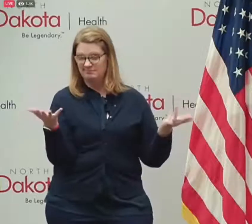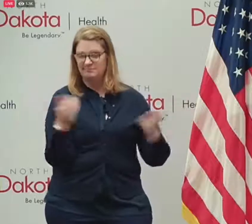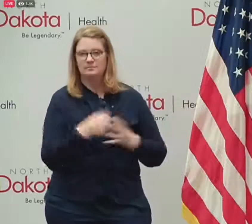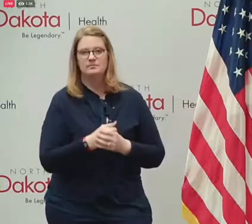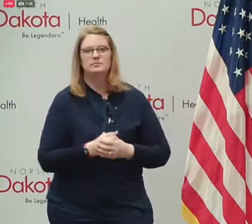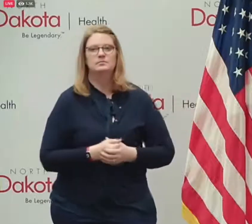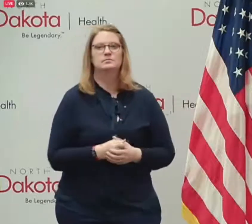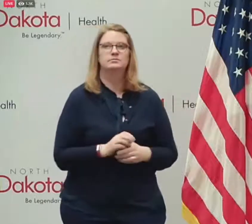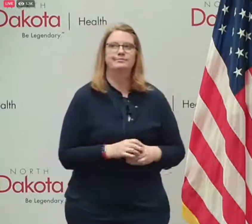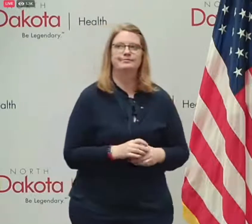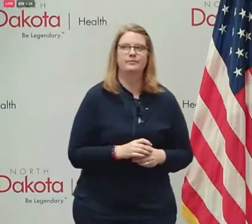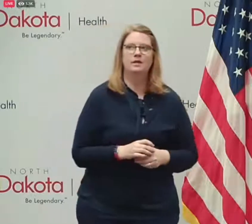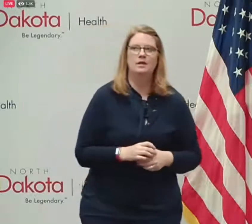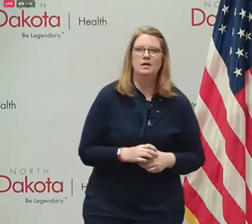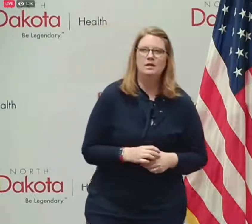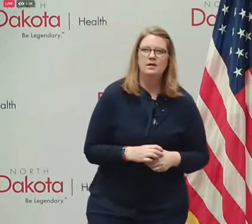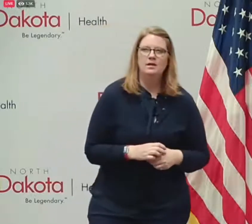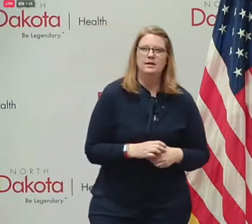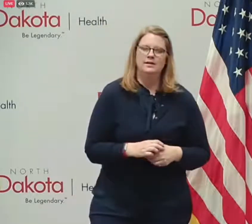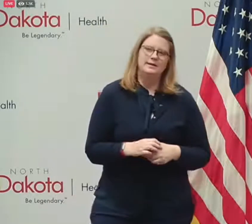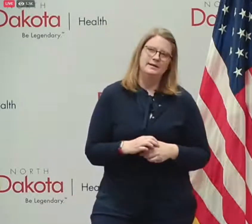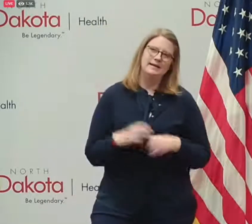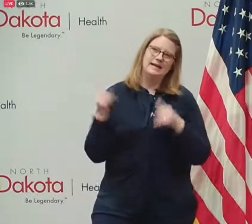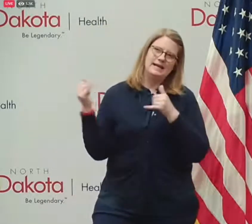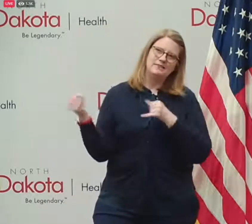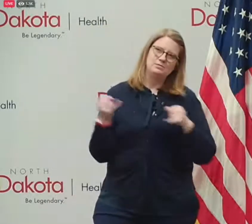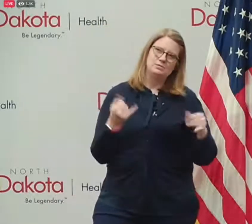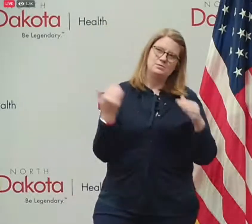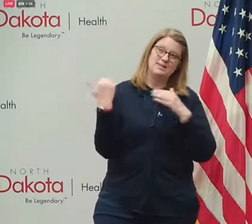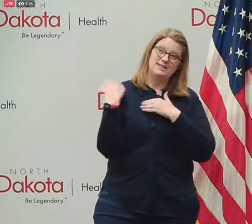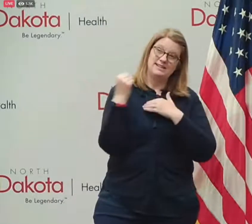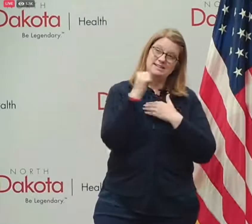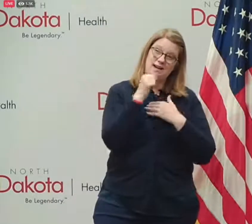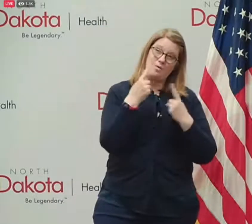I don't think we can say that individual responsibility hasn't worked when we've,